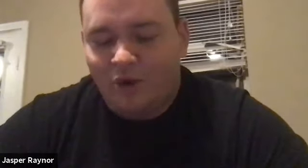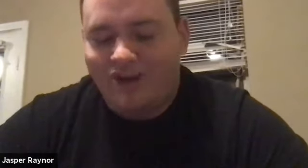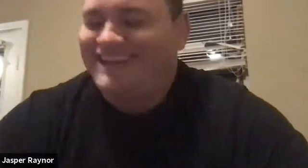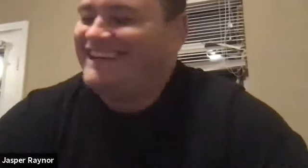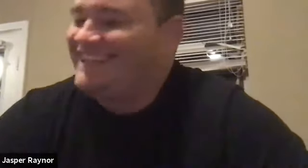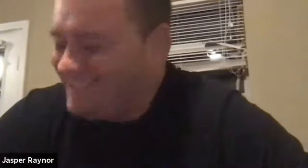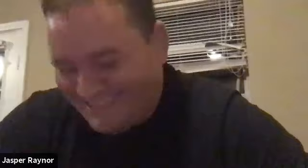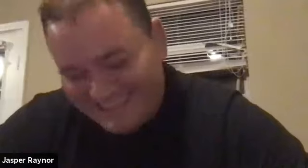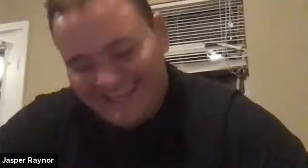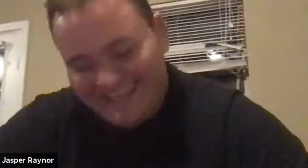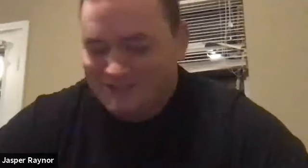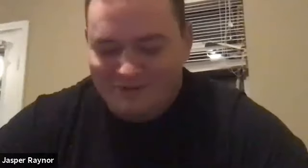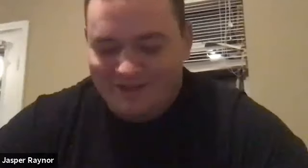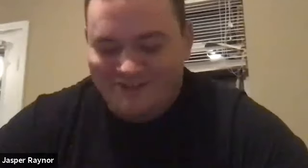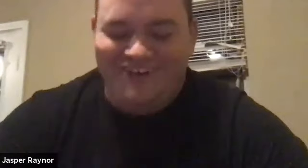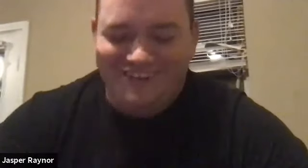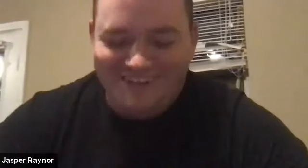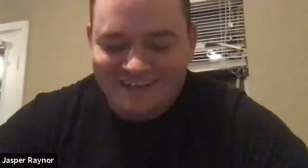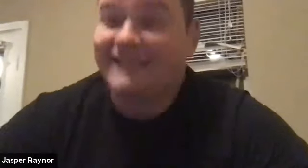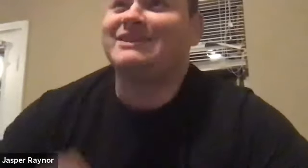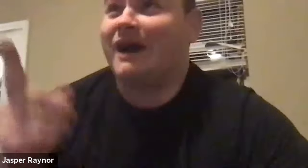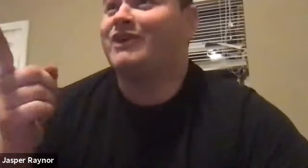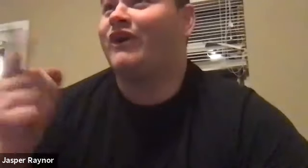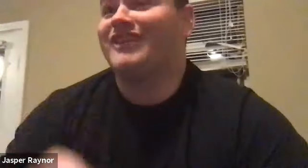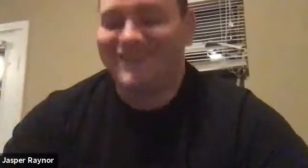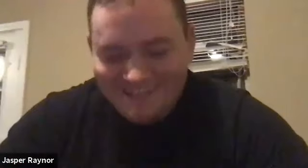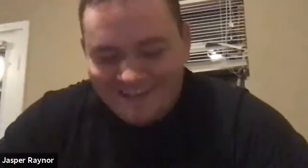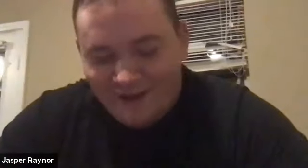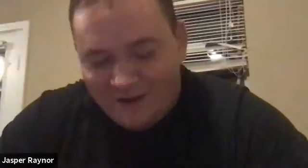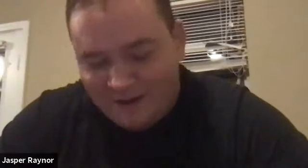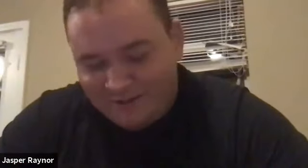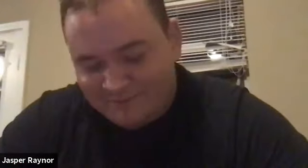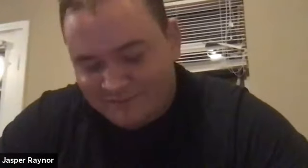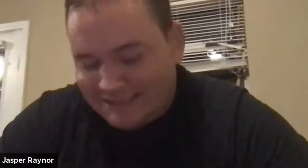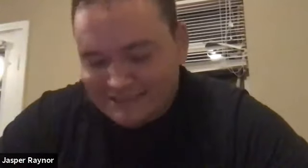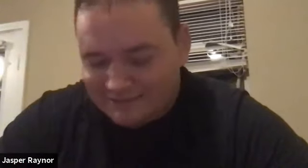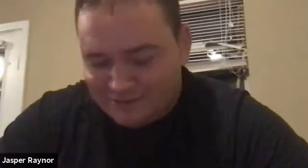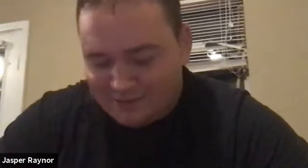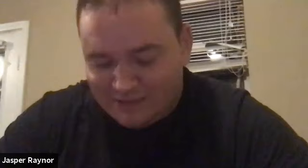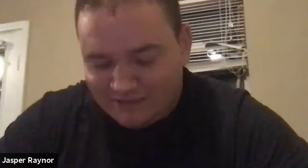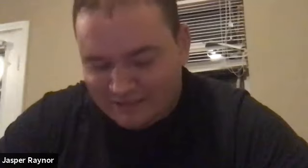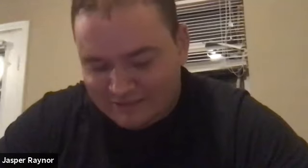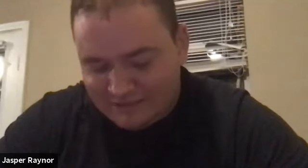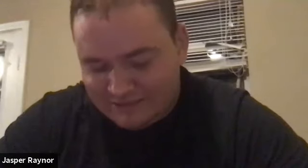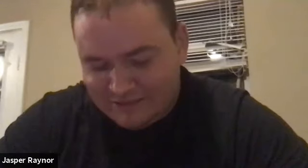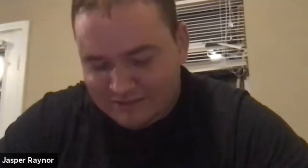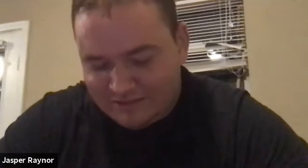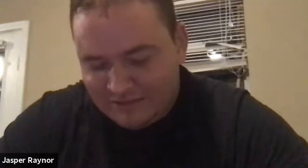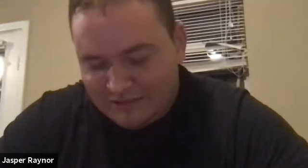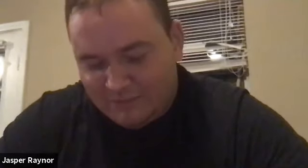car. I should have bought a new car. I still have the car, though. I did something stupid. I don't think that was it. It was something else. But